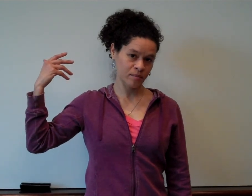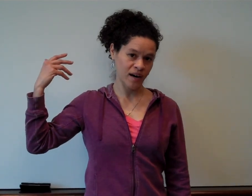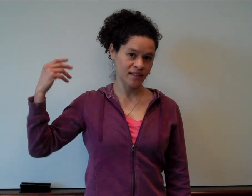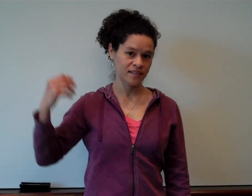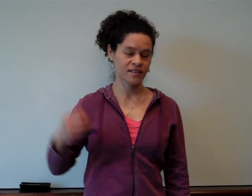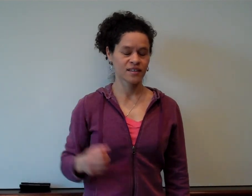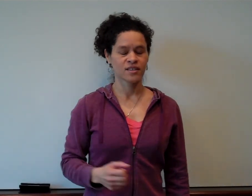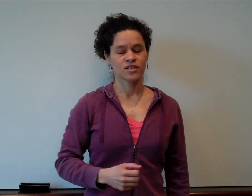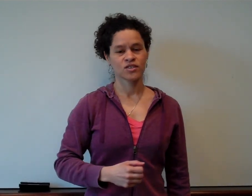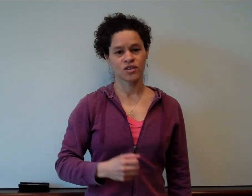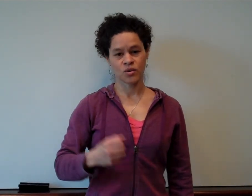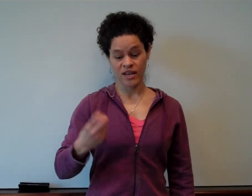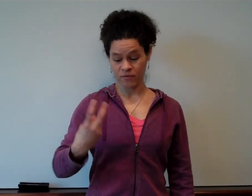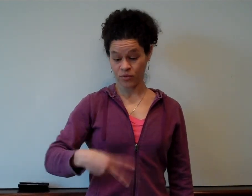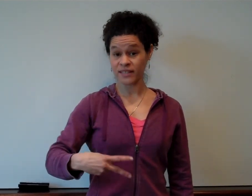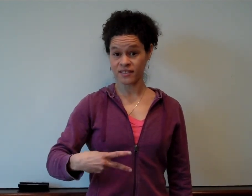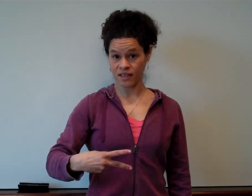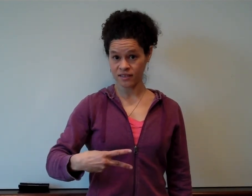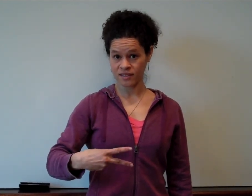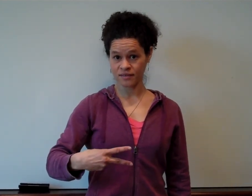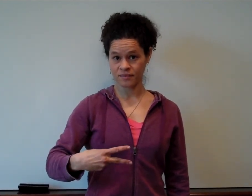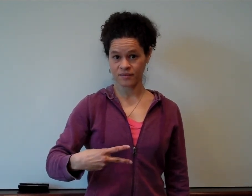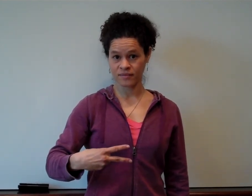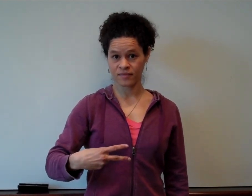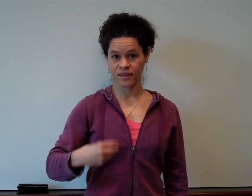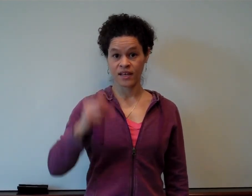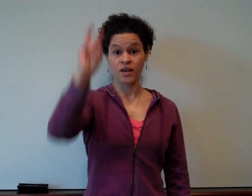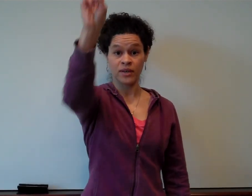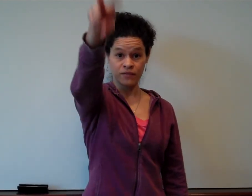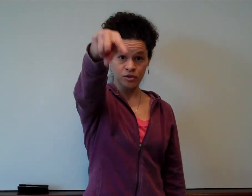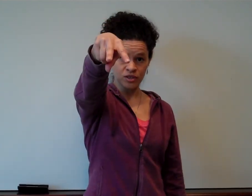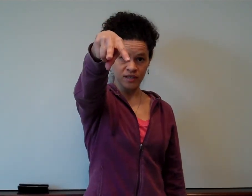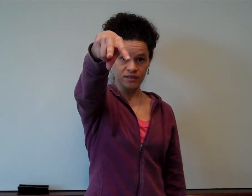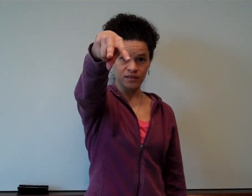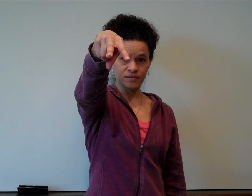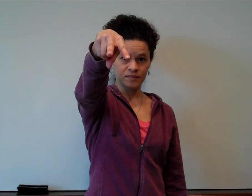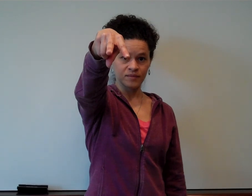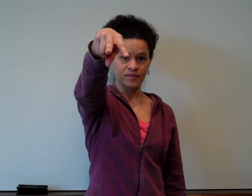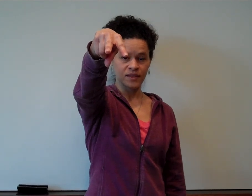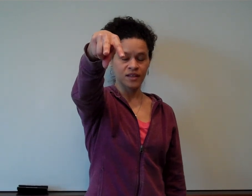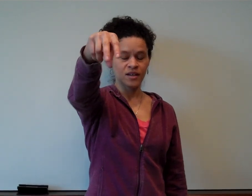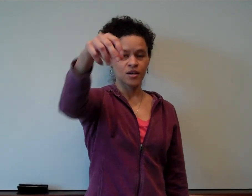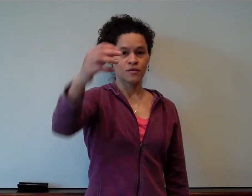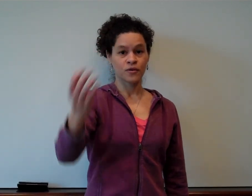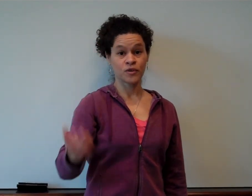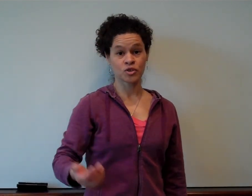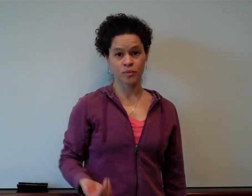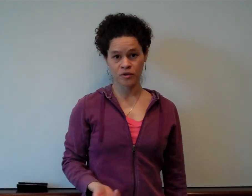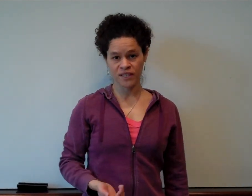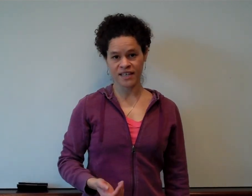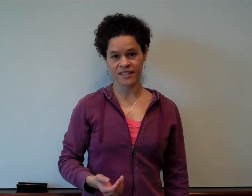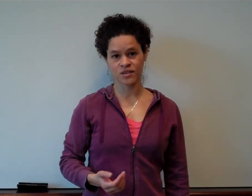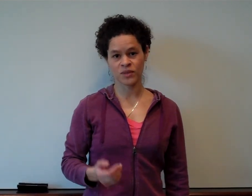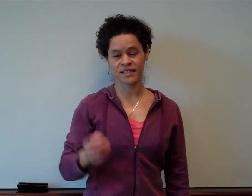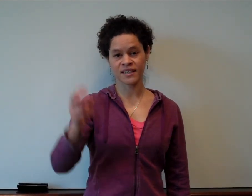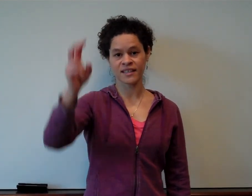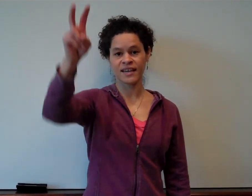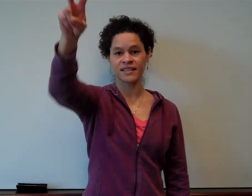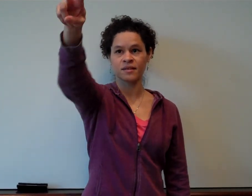body. So we have present tense and we have future tense. For future perfect tense, we need to indicate something